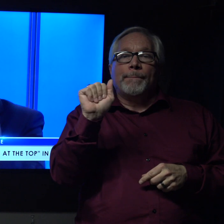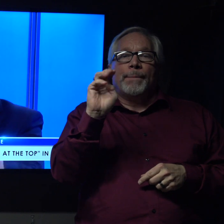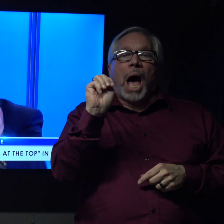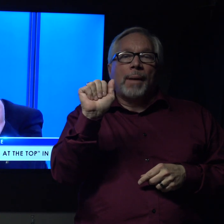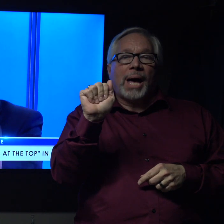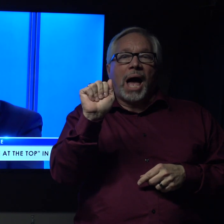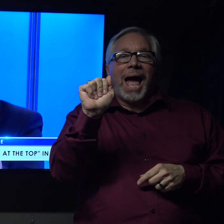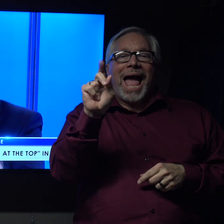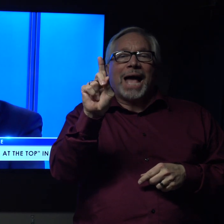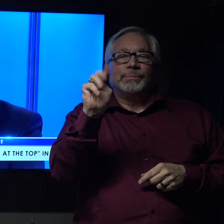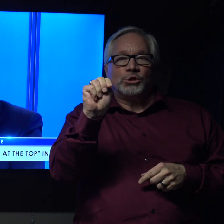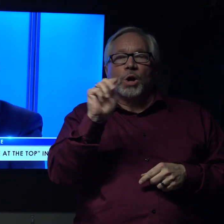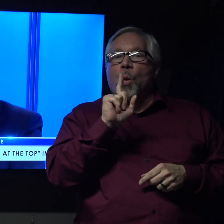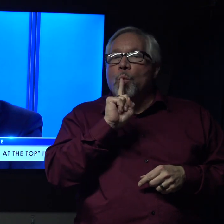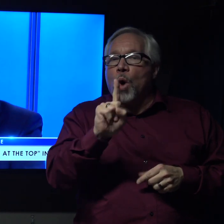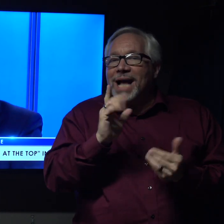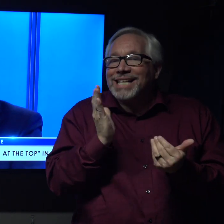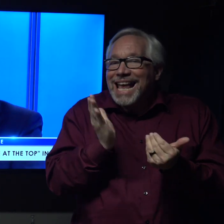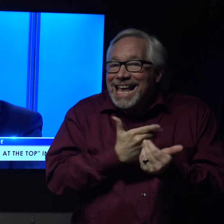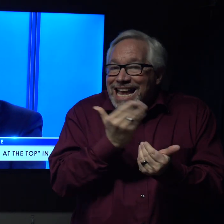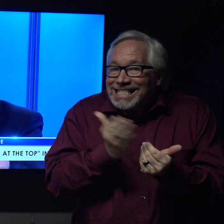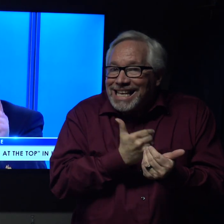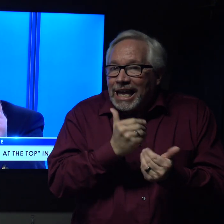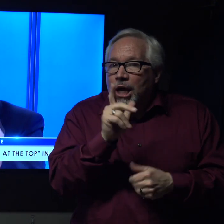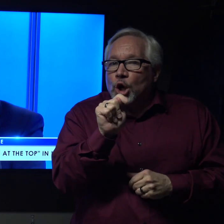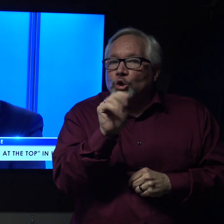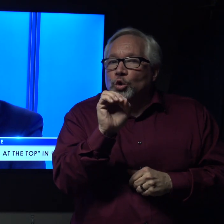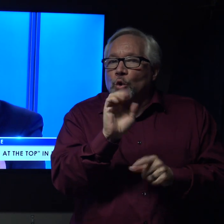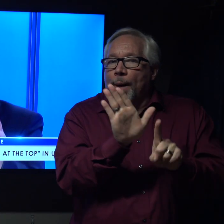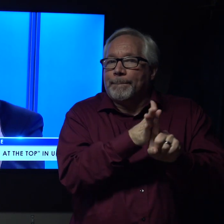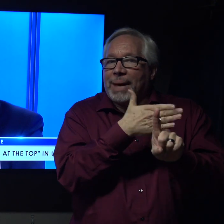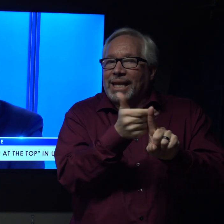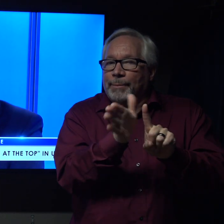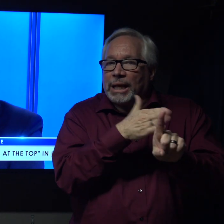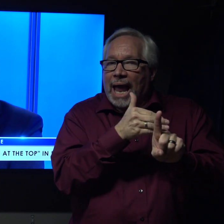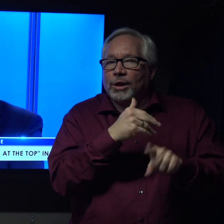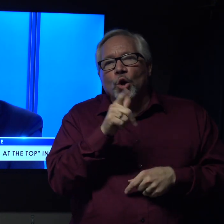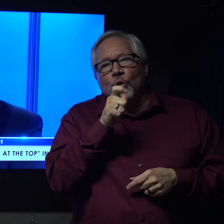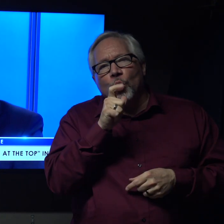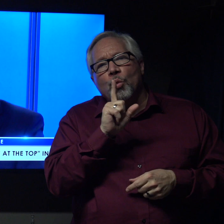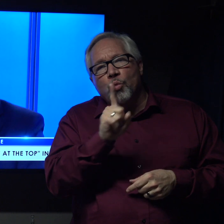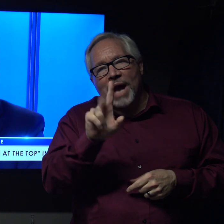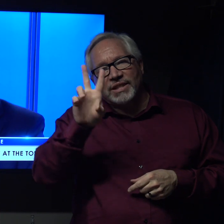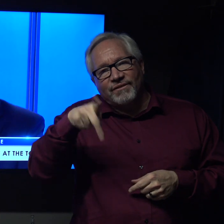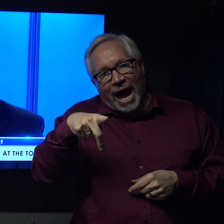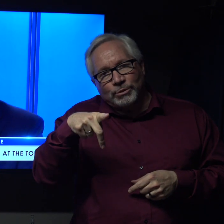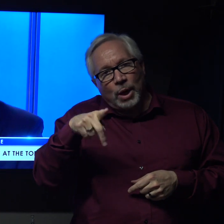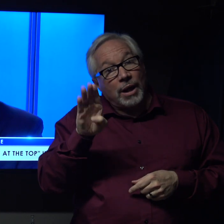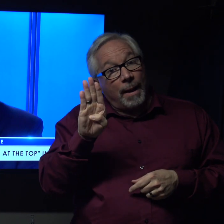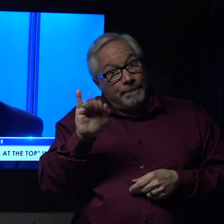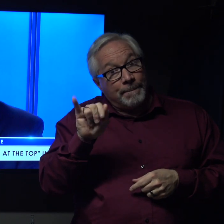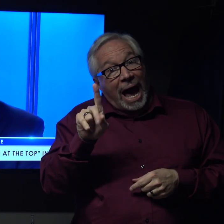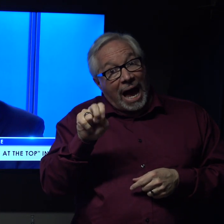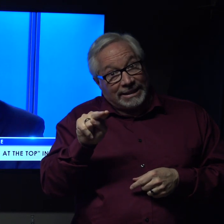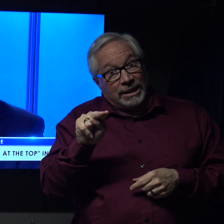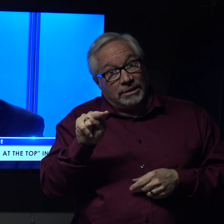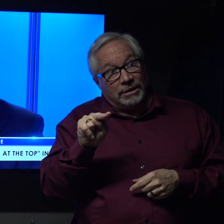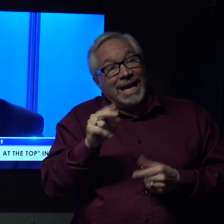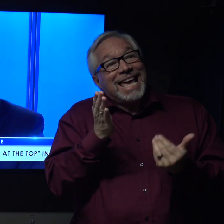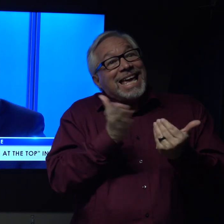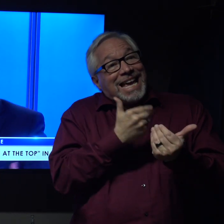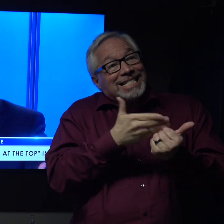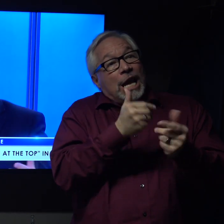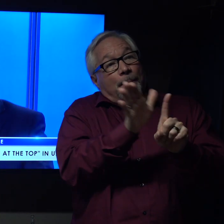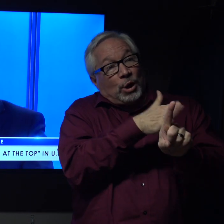easy to manipulate. Now, who was the vice president during the Obama administration? They